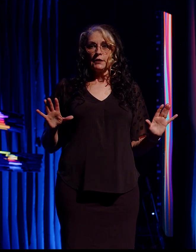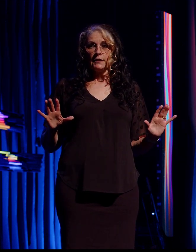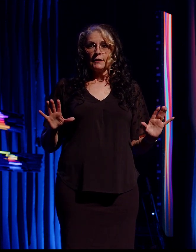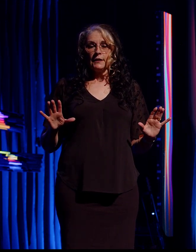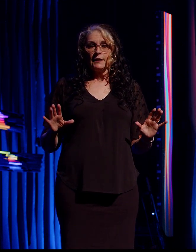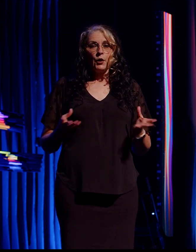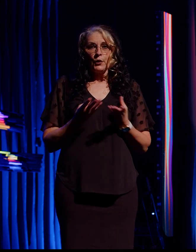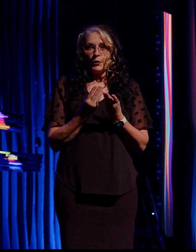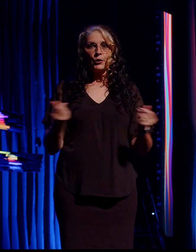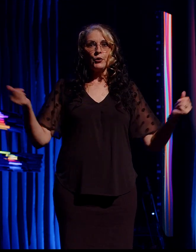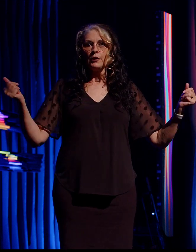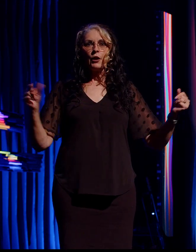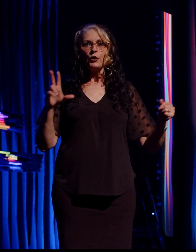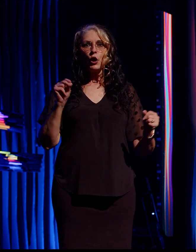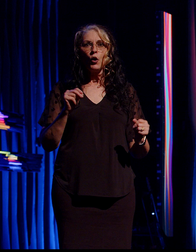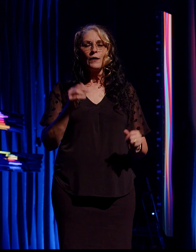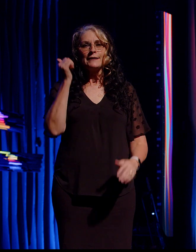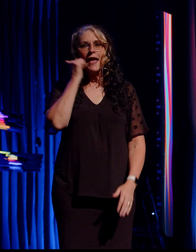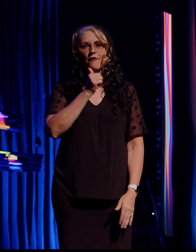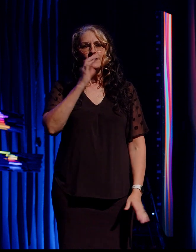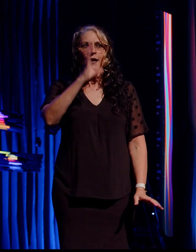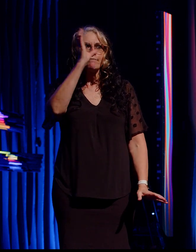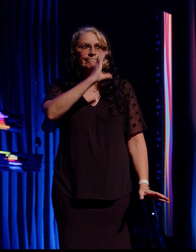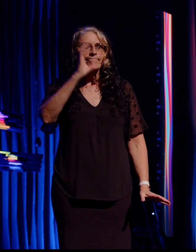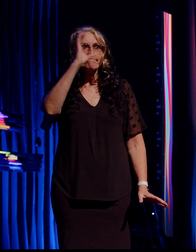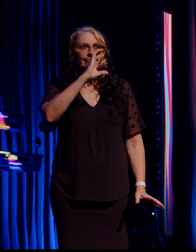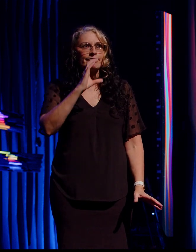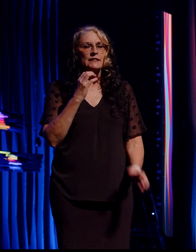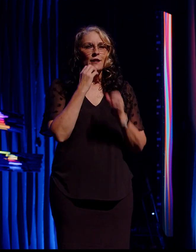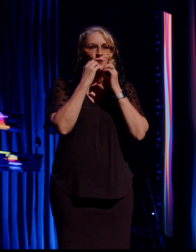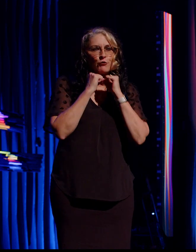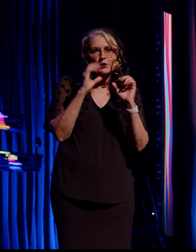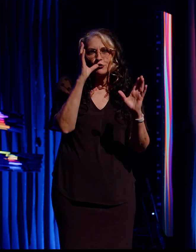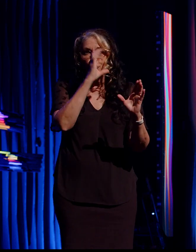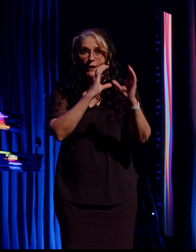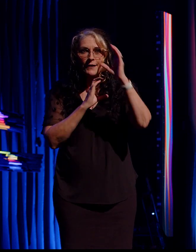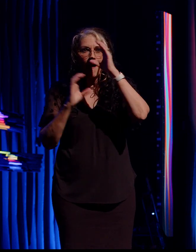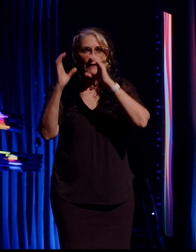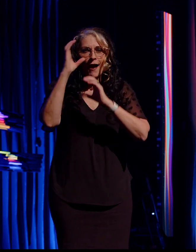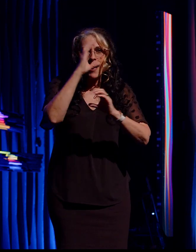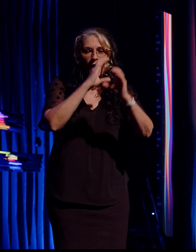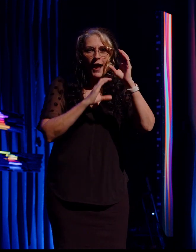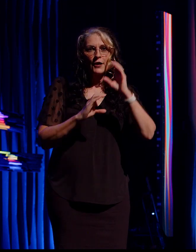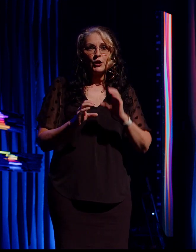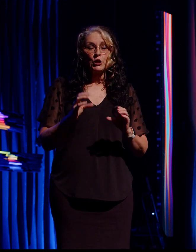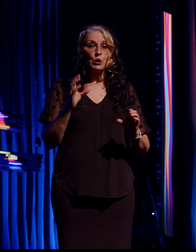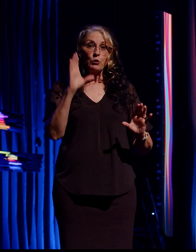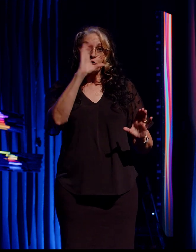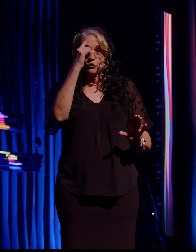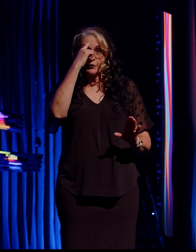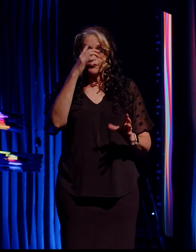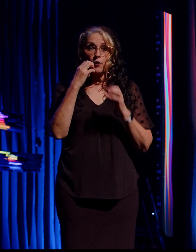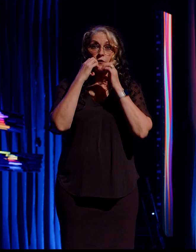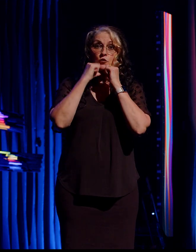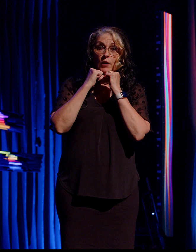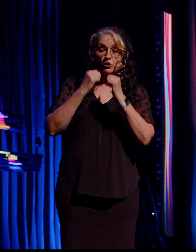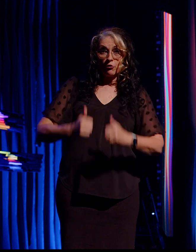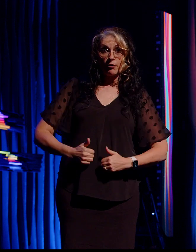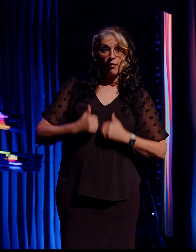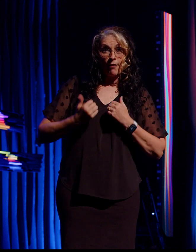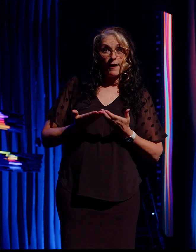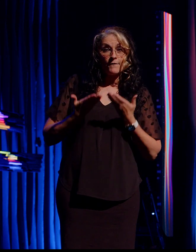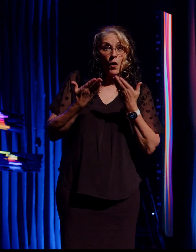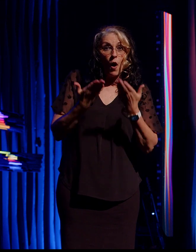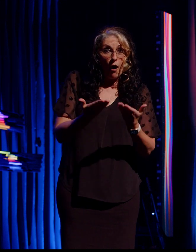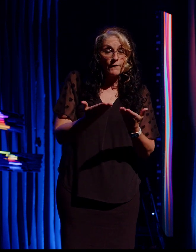is done, but really, you're on a treasure hunt. You're on a treasure hunt. And you're either looking for the treasures that life has to